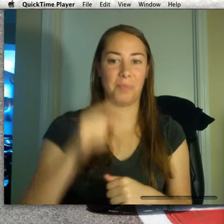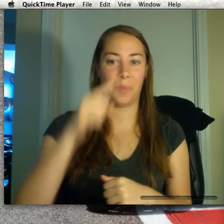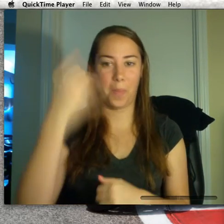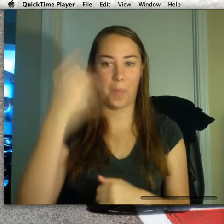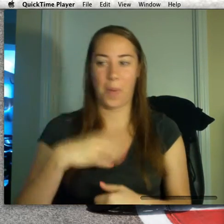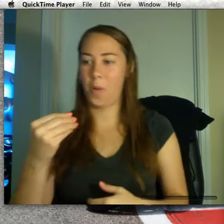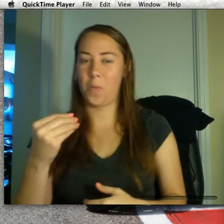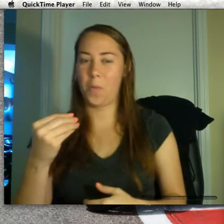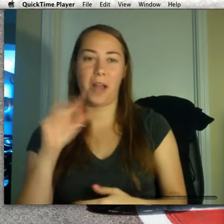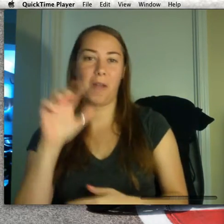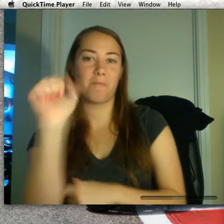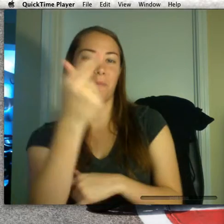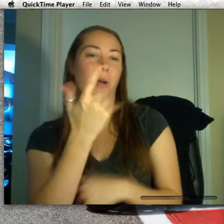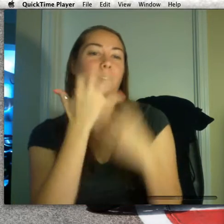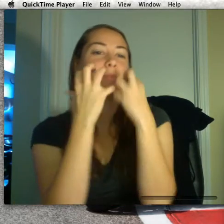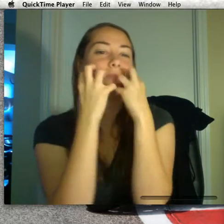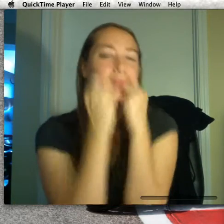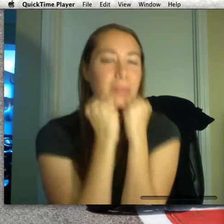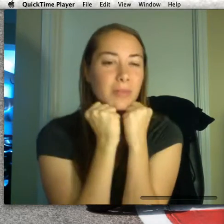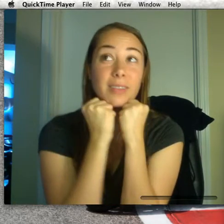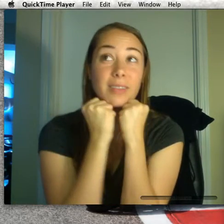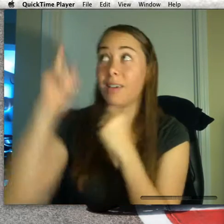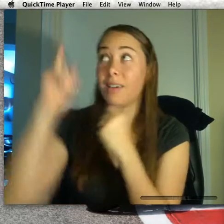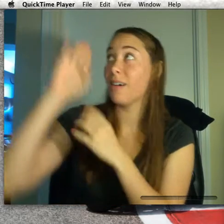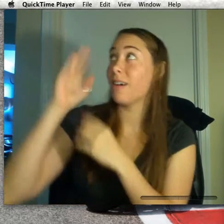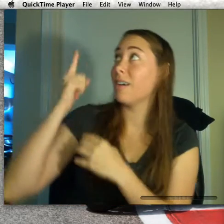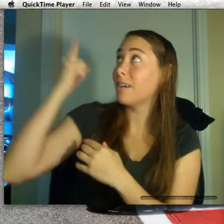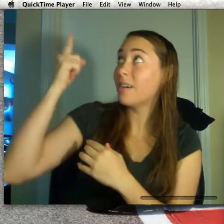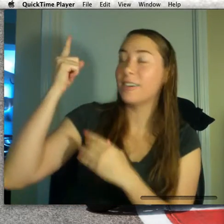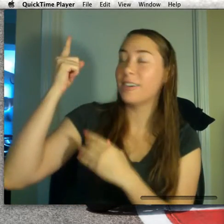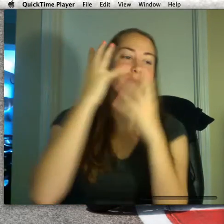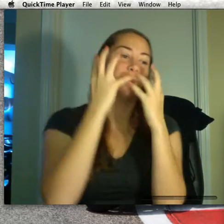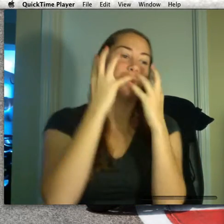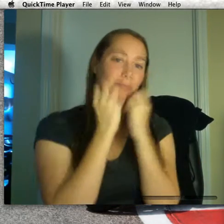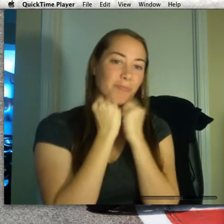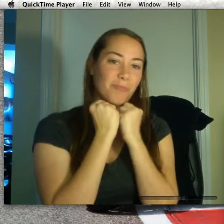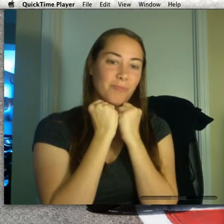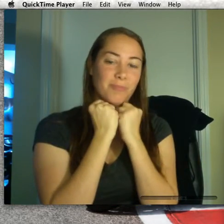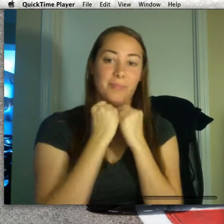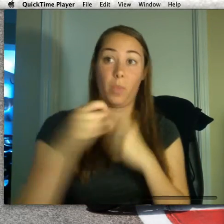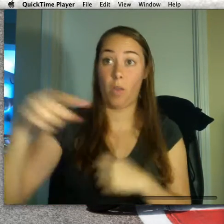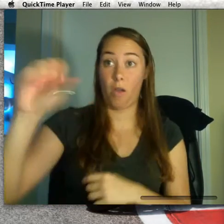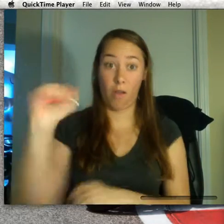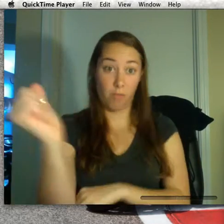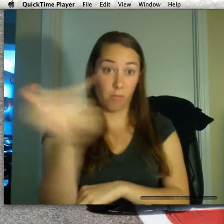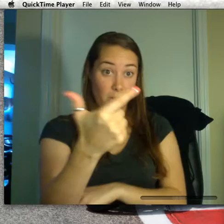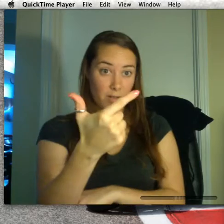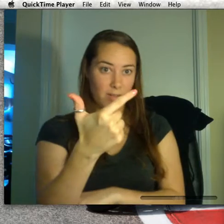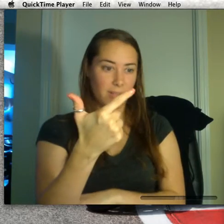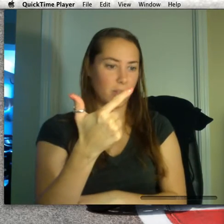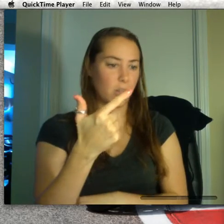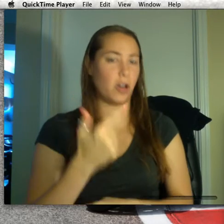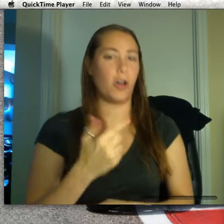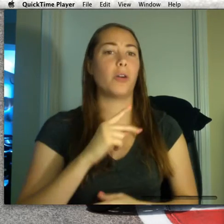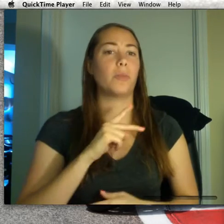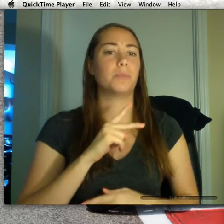precious in God's sight. Everybody is somebody. Save the